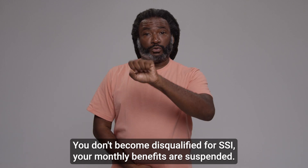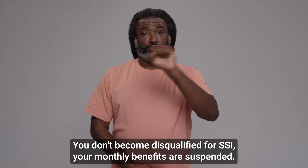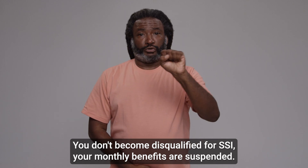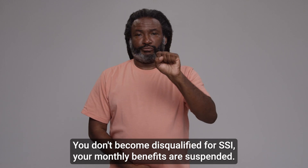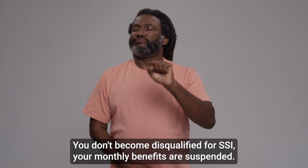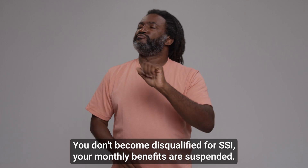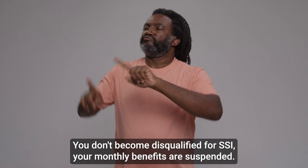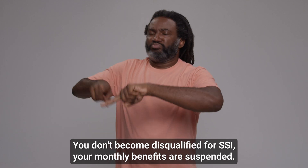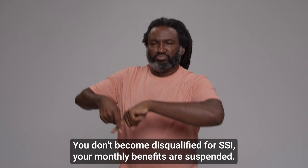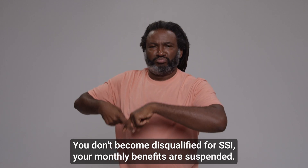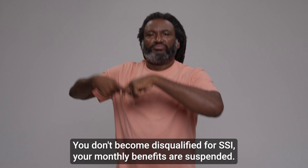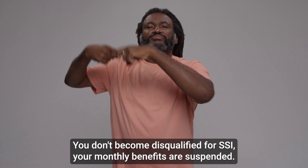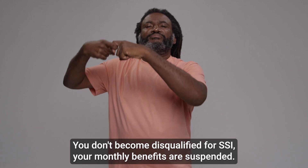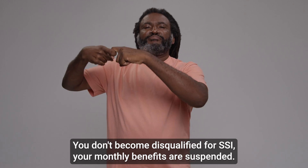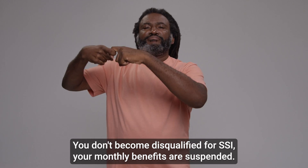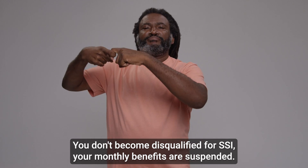Your monthly benefits are suspended.